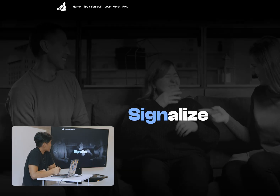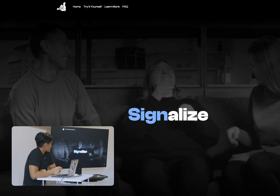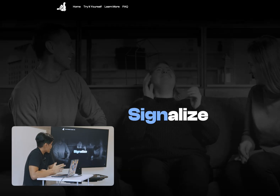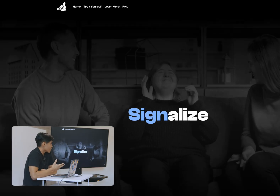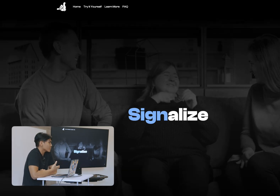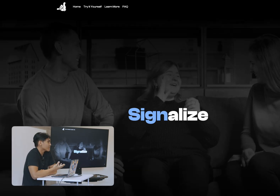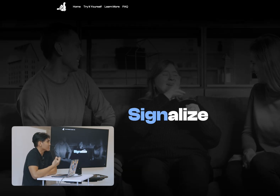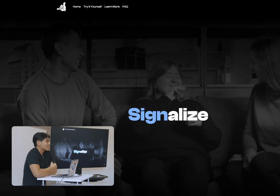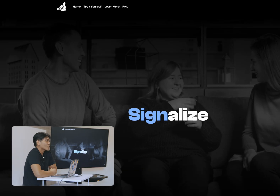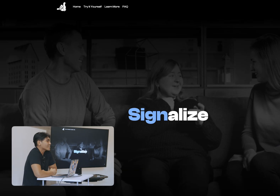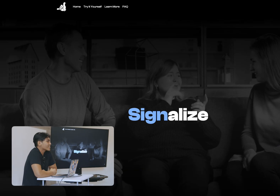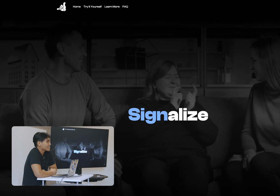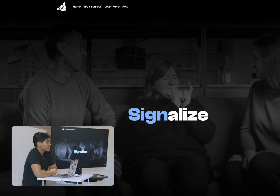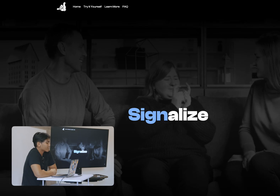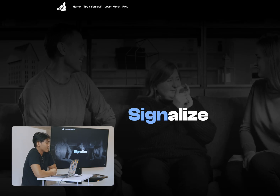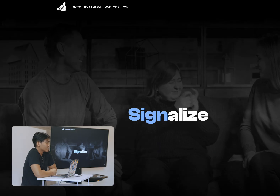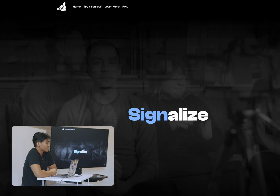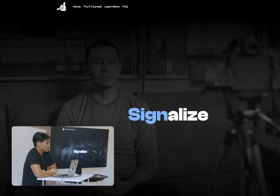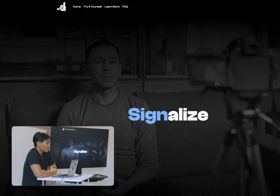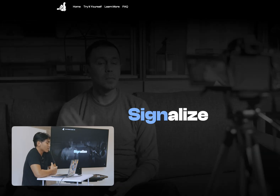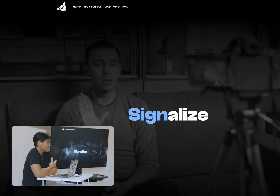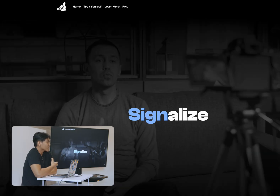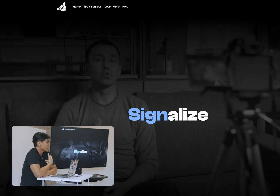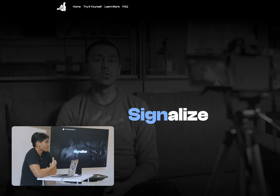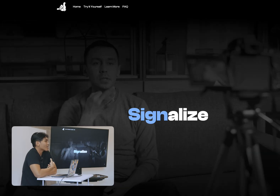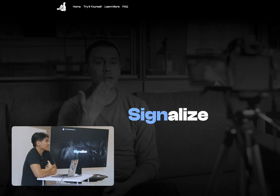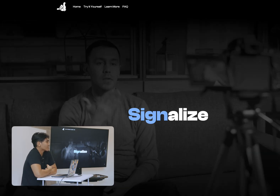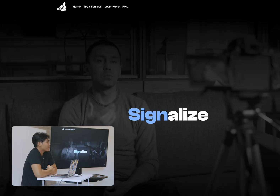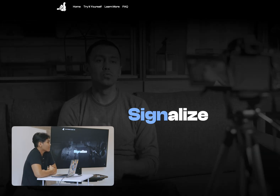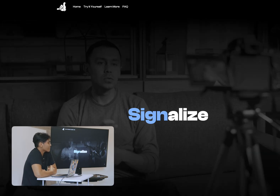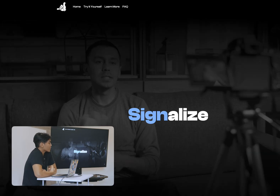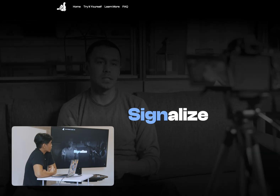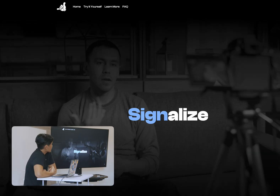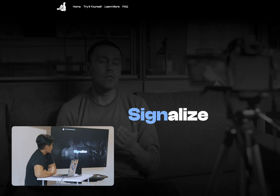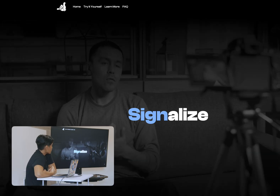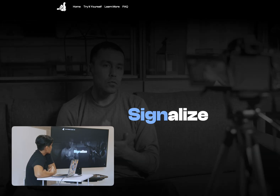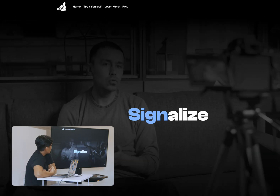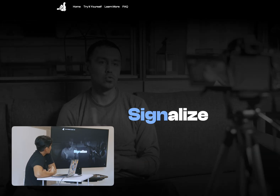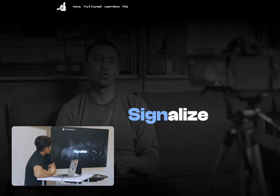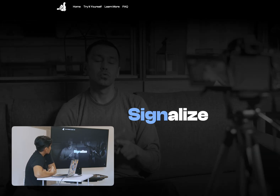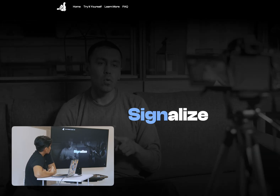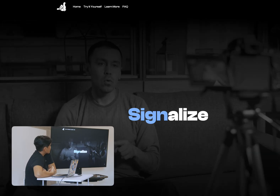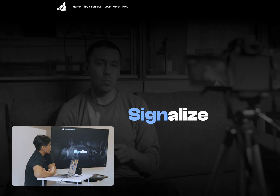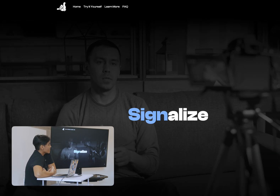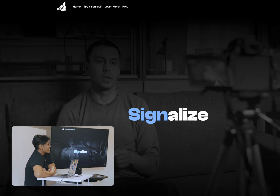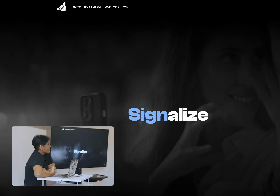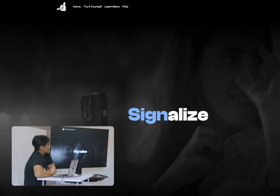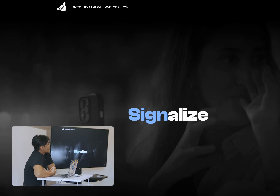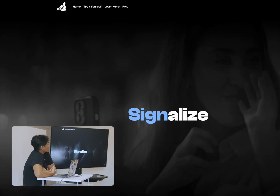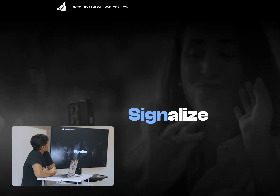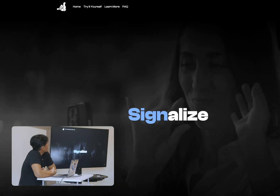of research as to how to even start this thing. And while I was in the process of building this translator, I ran into